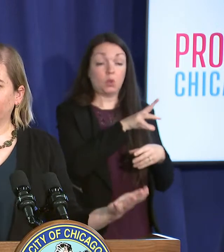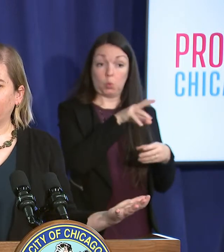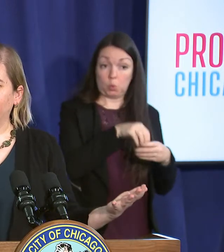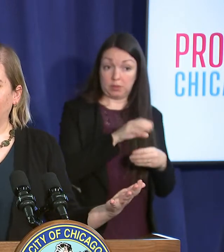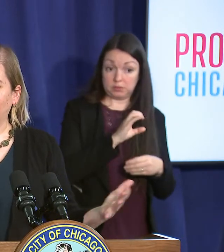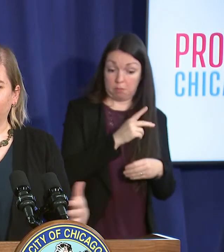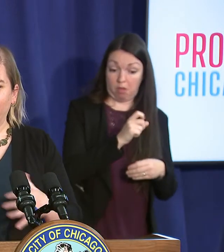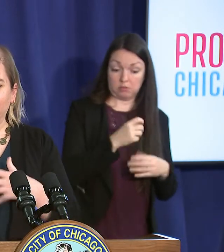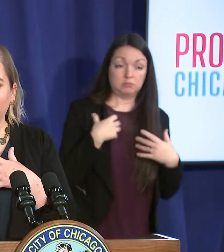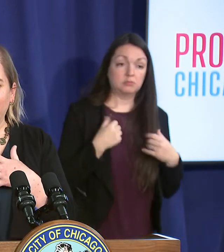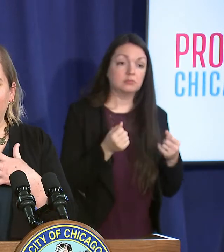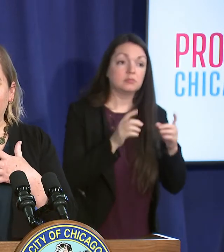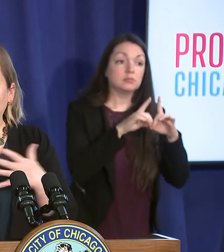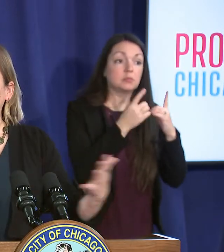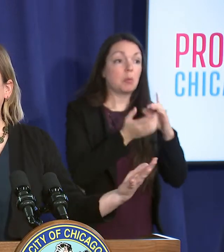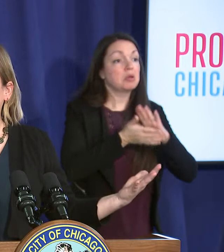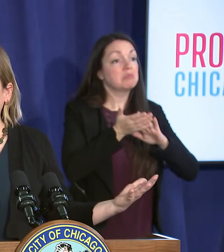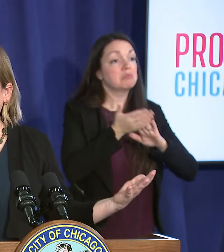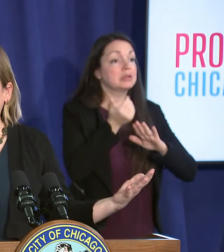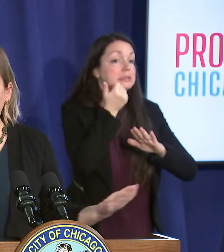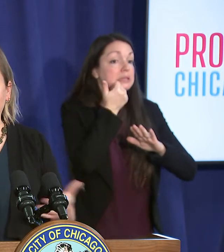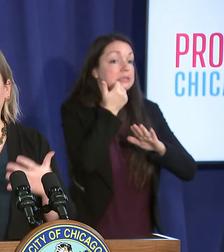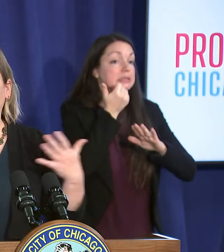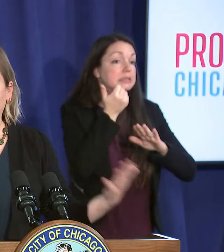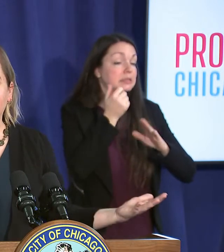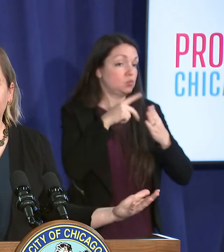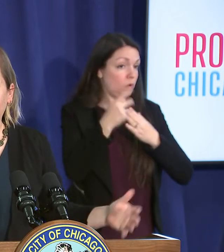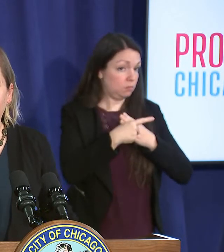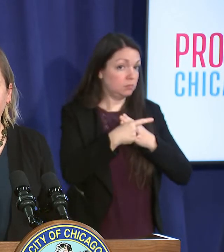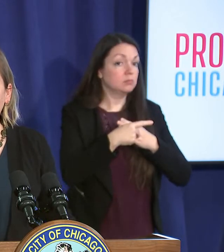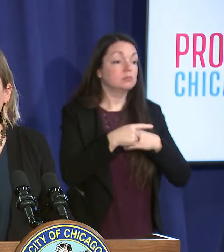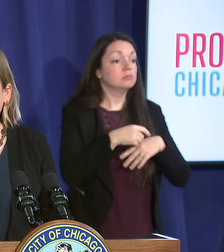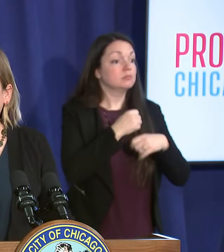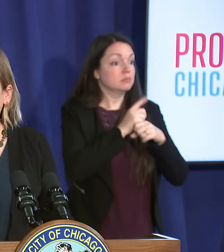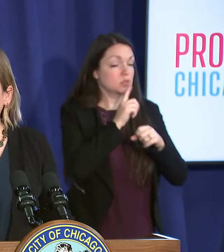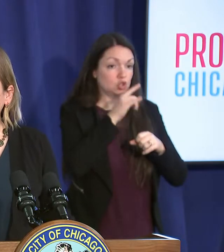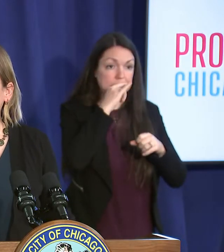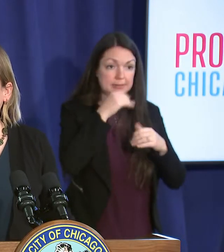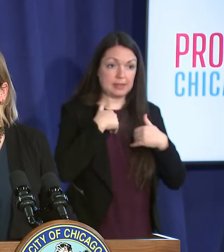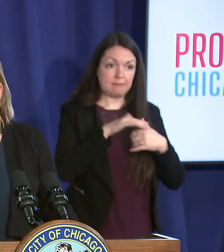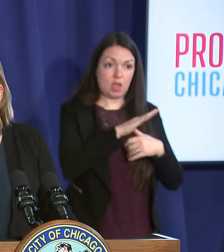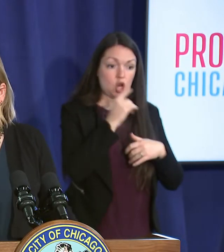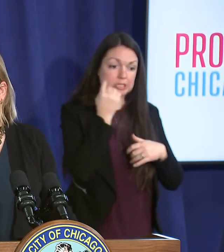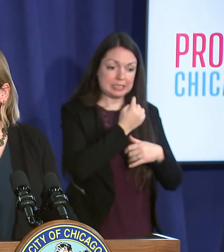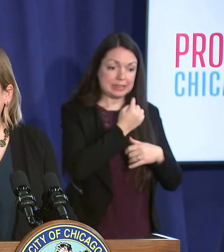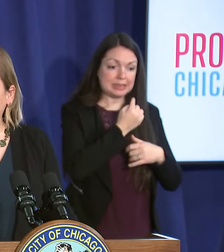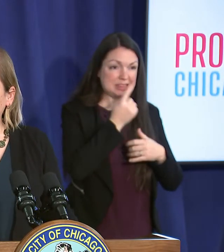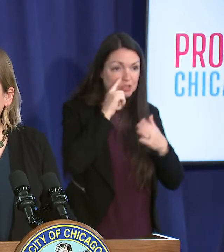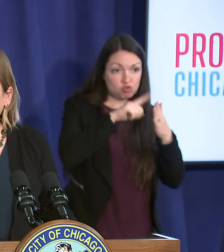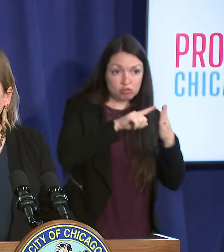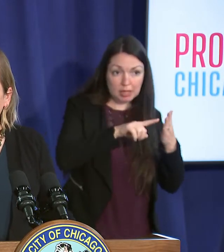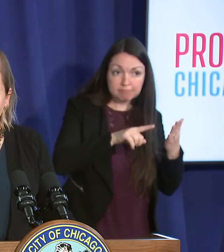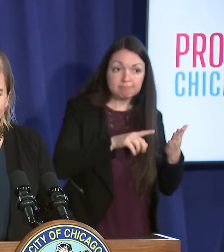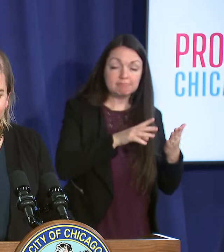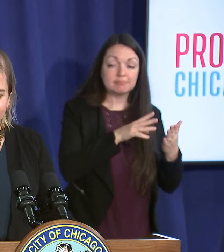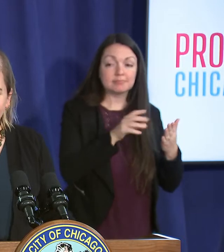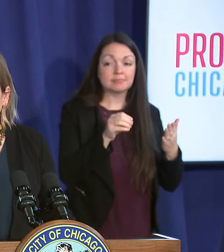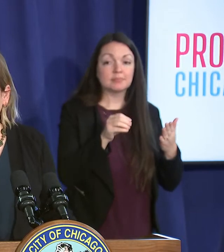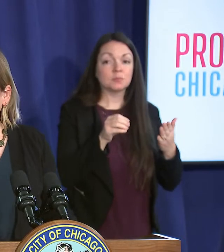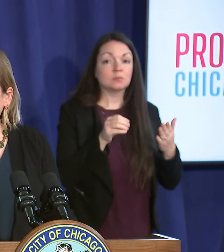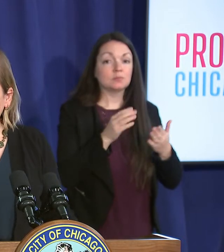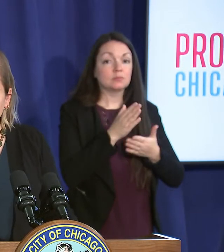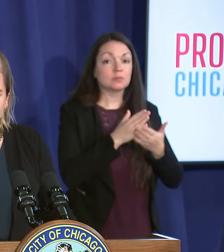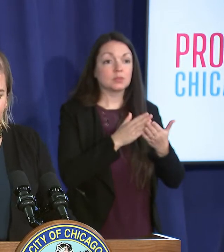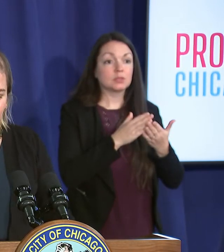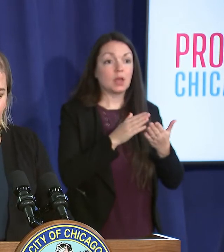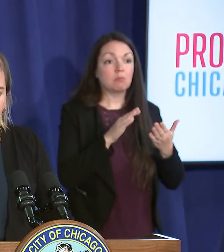the health department operates the dental program to make sure kids are getting their teeth checked and some of